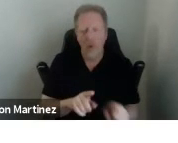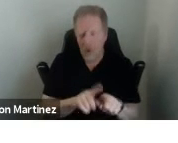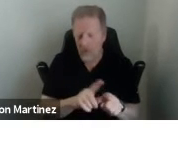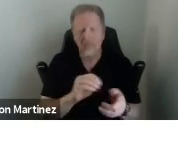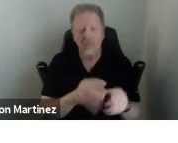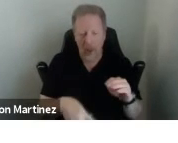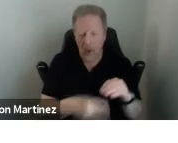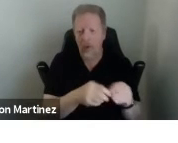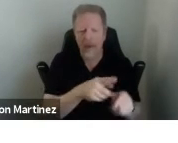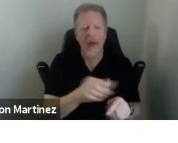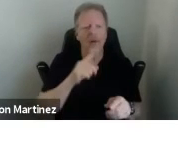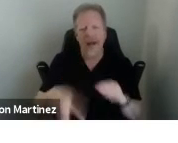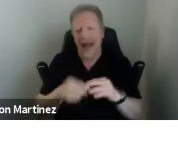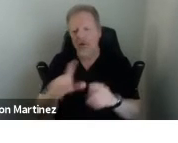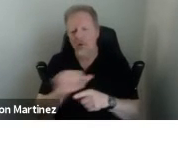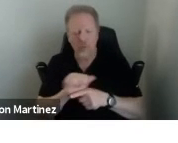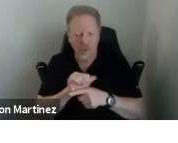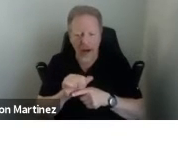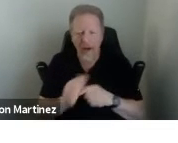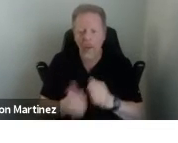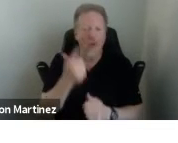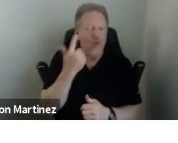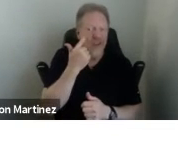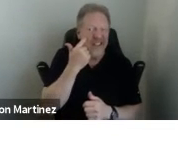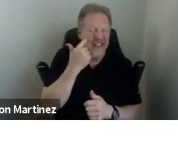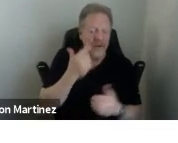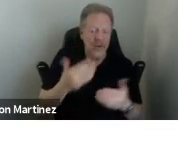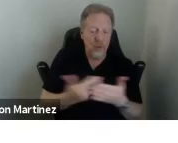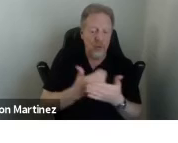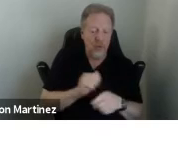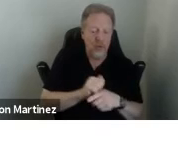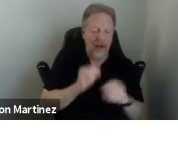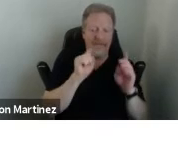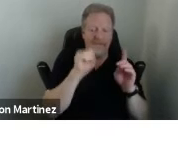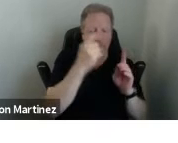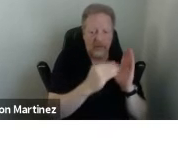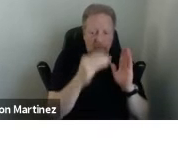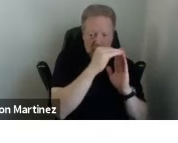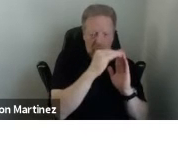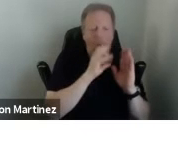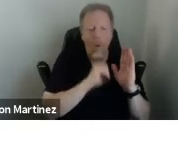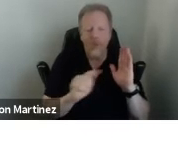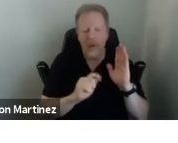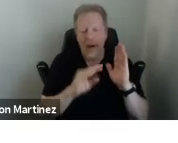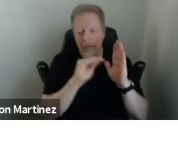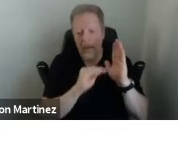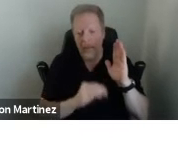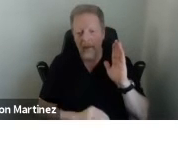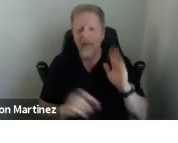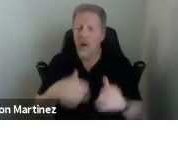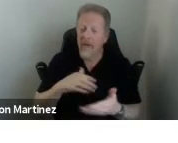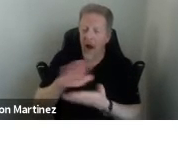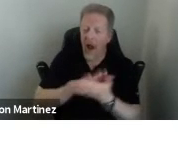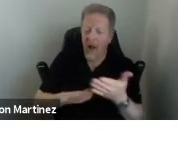And you can add trainings, the most recent first. If you have college listed, there's no need to write the high school.